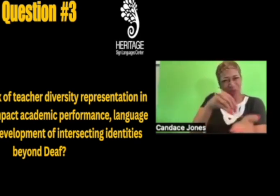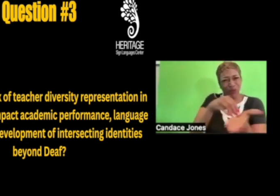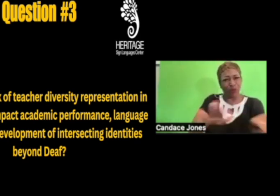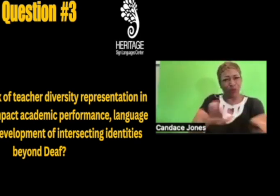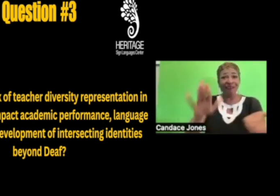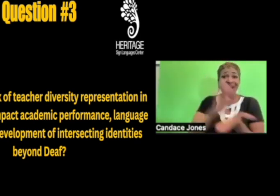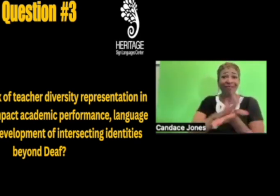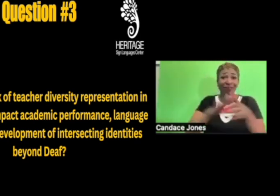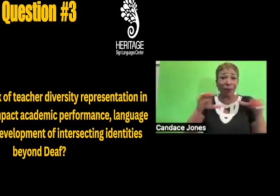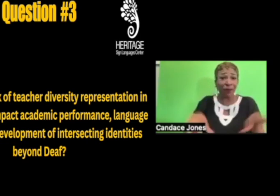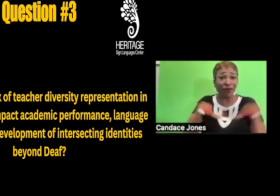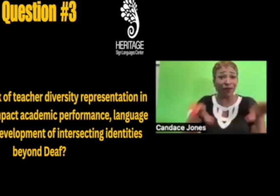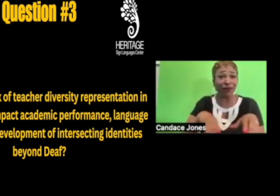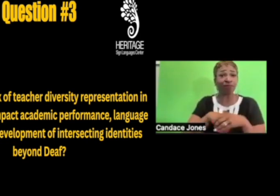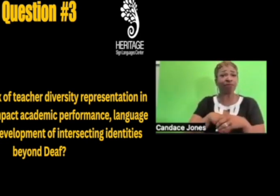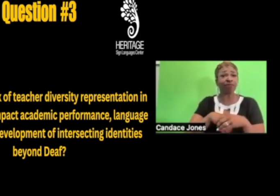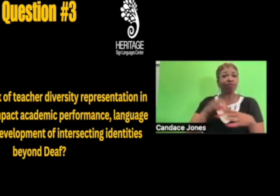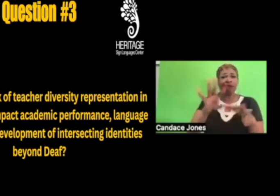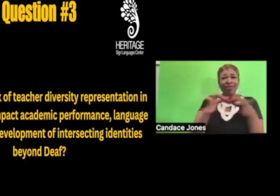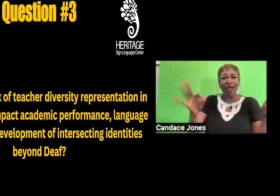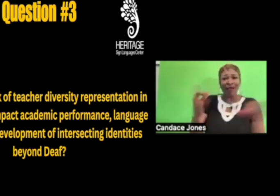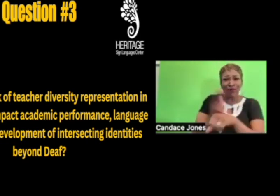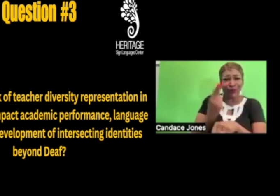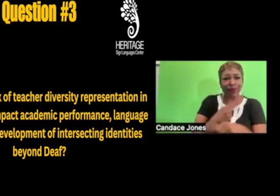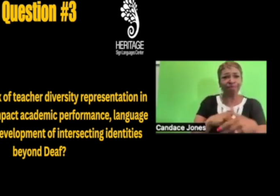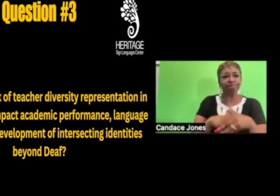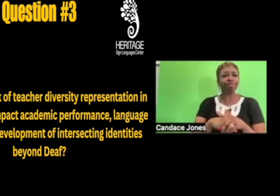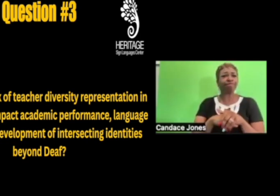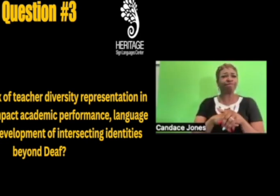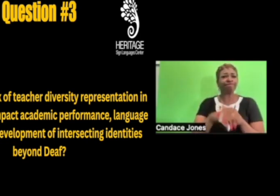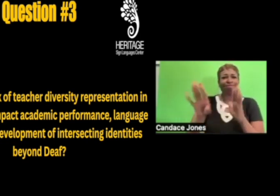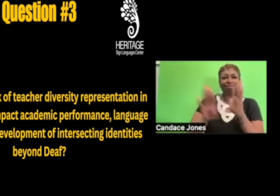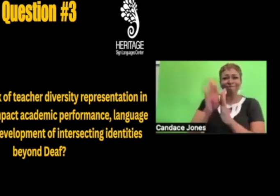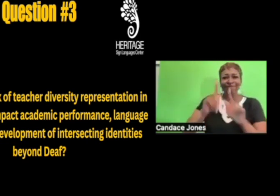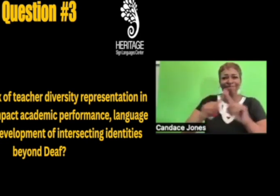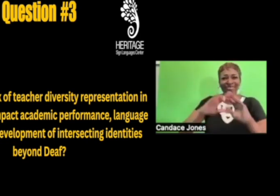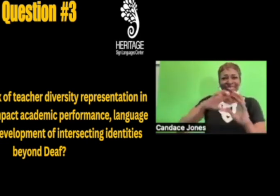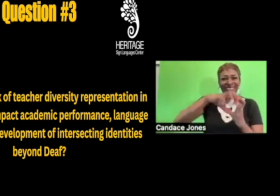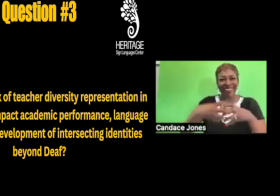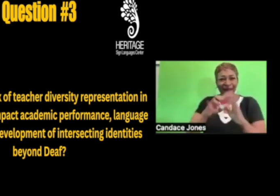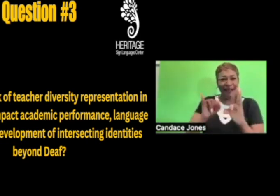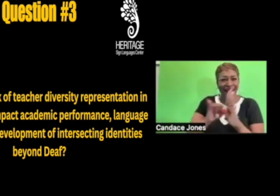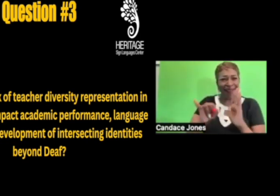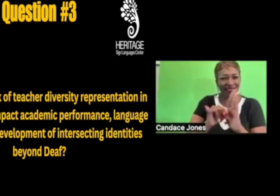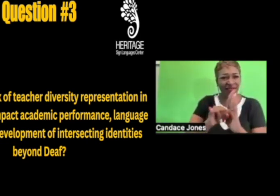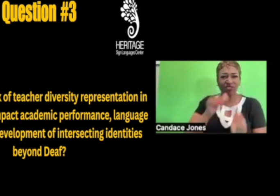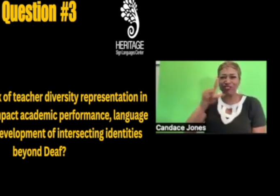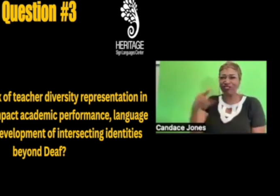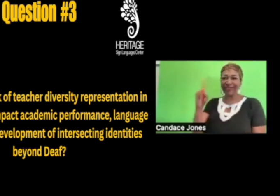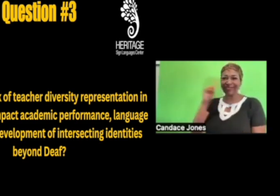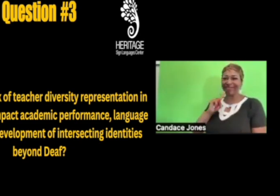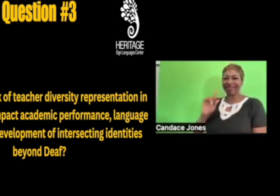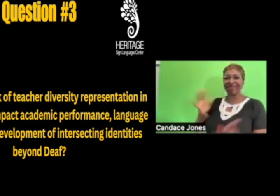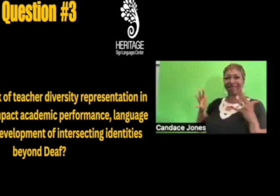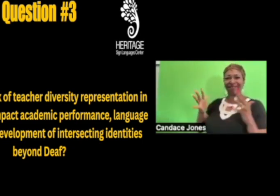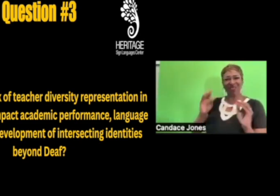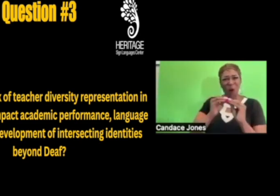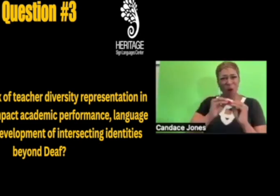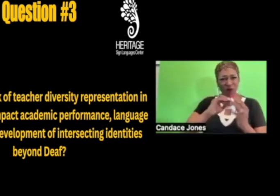like to see more diversity in deaf education, how language is used, including our